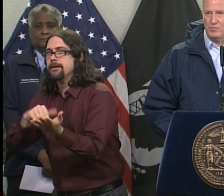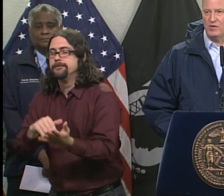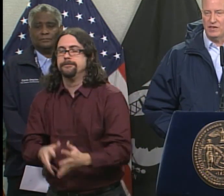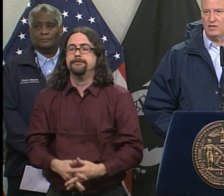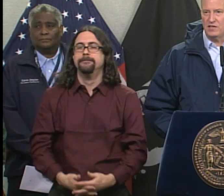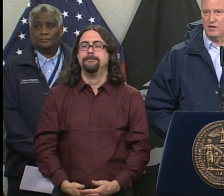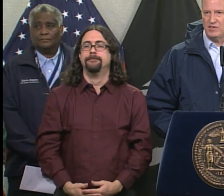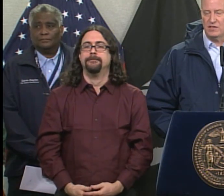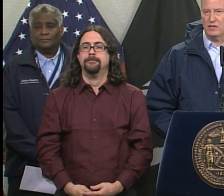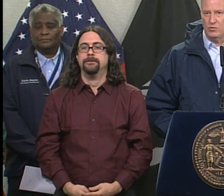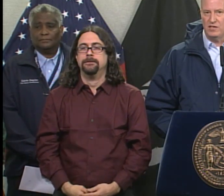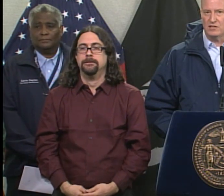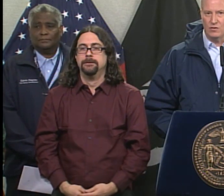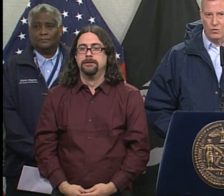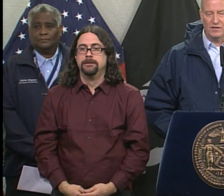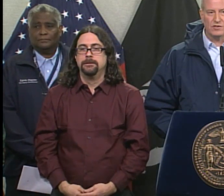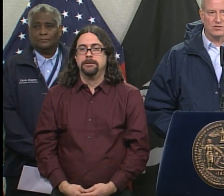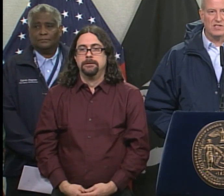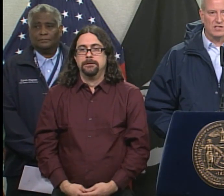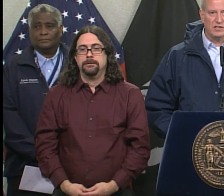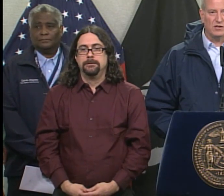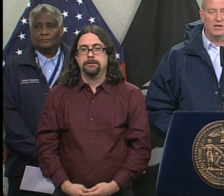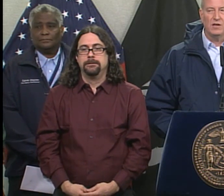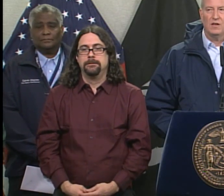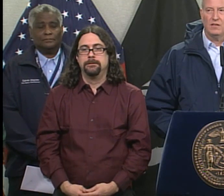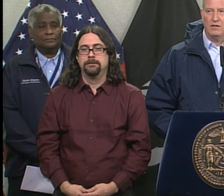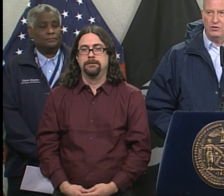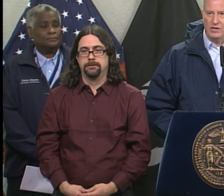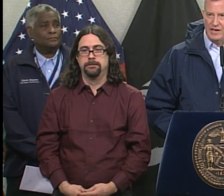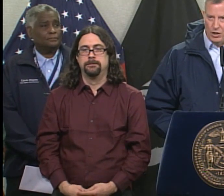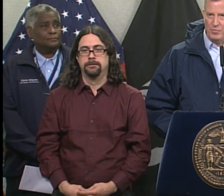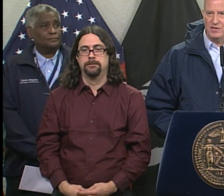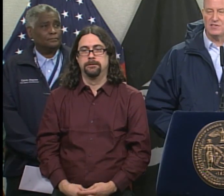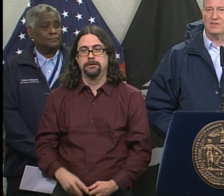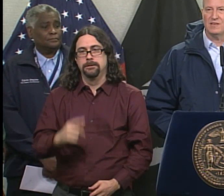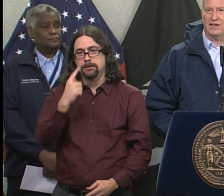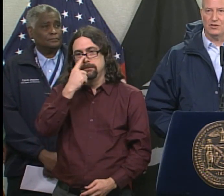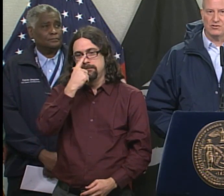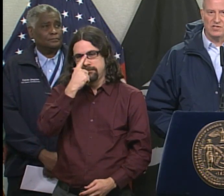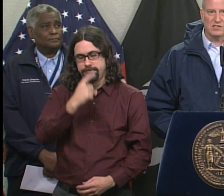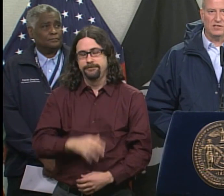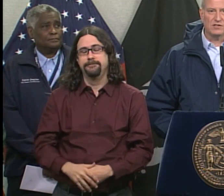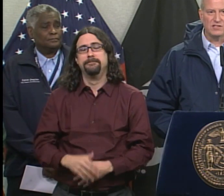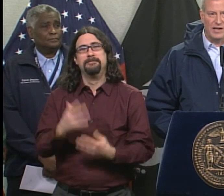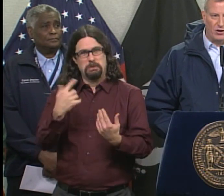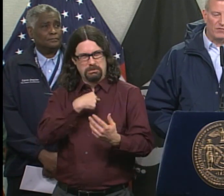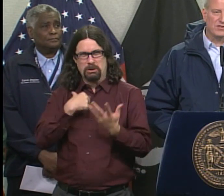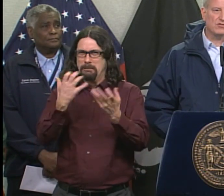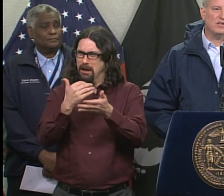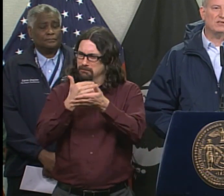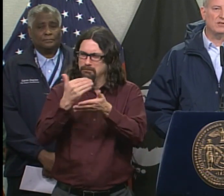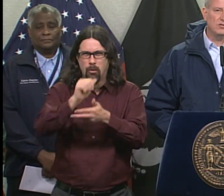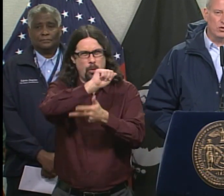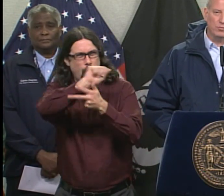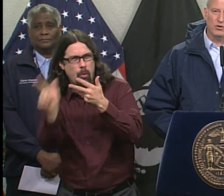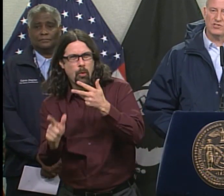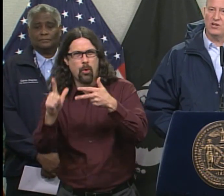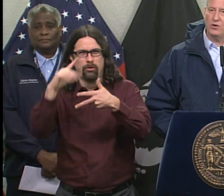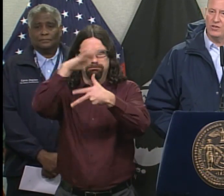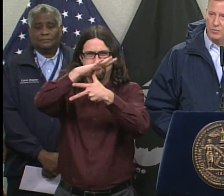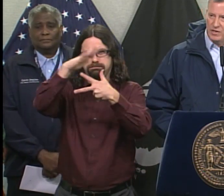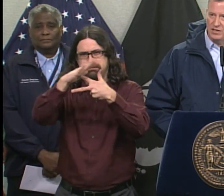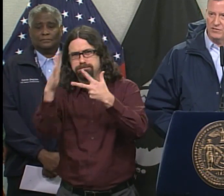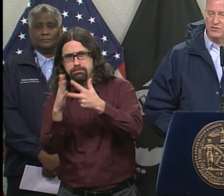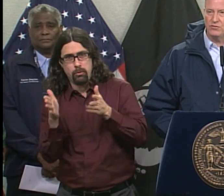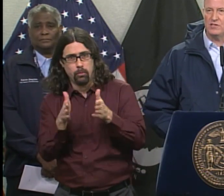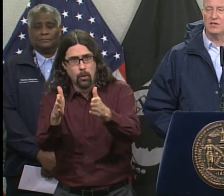know people are thinking today, particularly in Queens, they want their streets cleared. You can help us to get those streets clear. Stay off the streets. Don't put snow